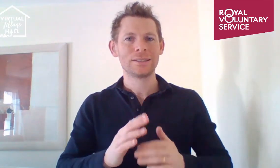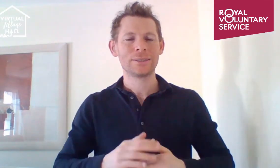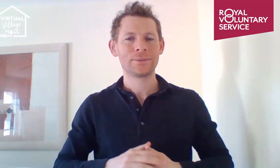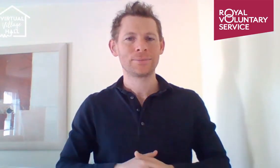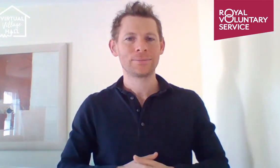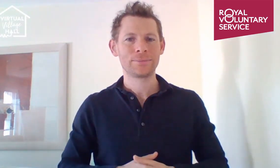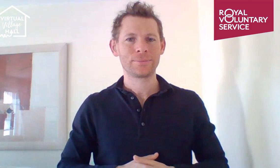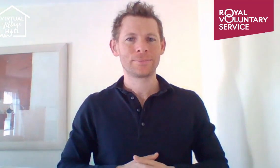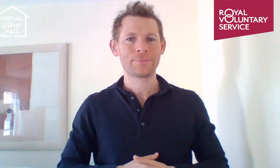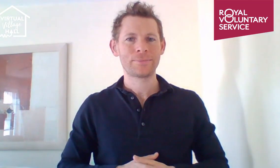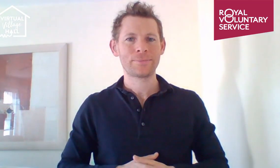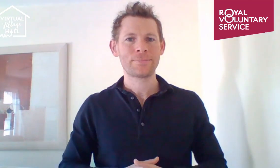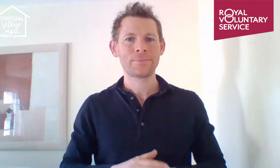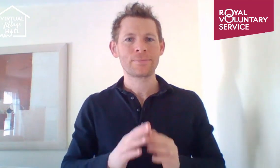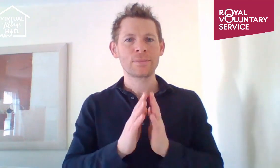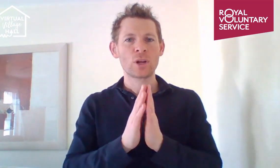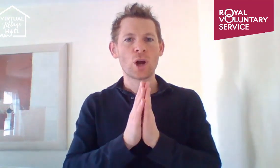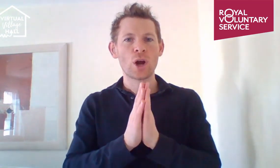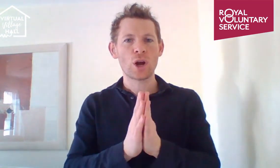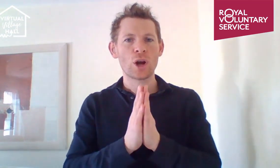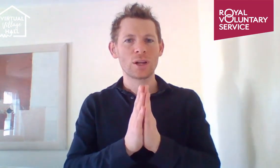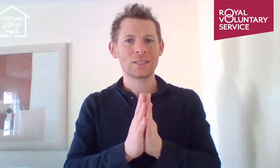religious studies, RE.